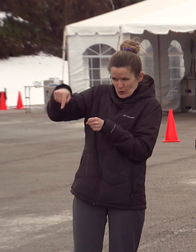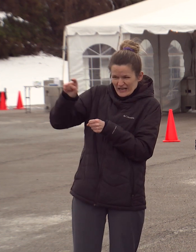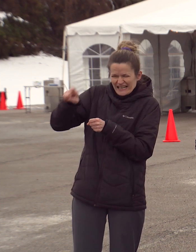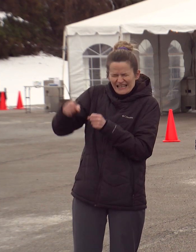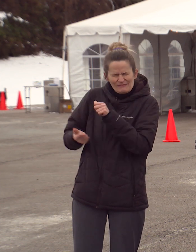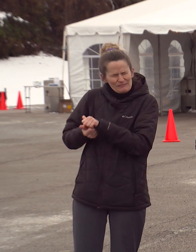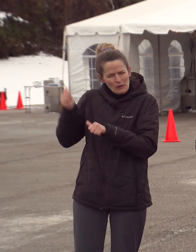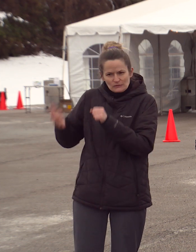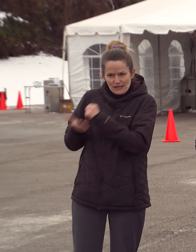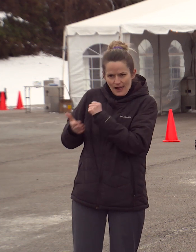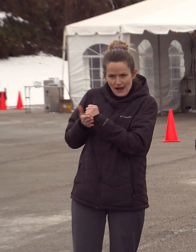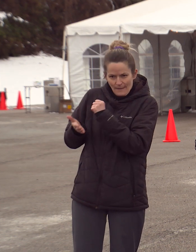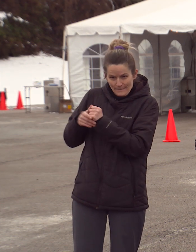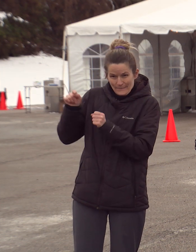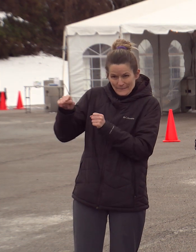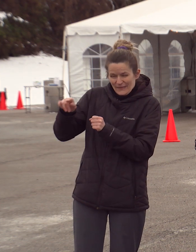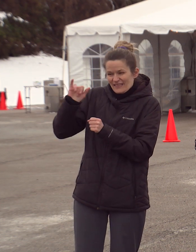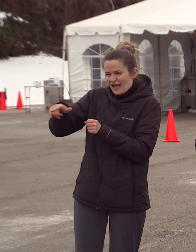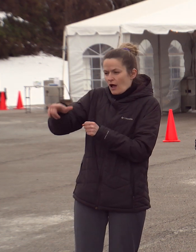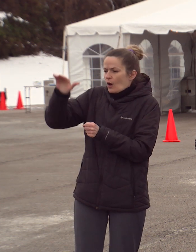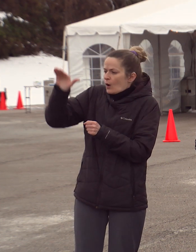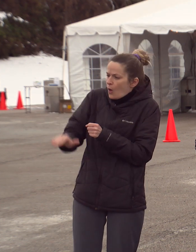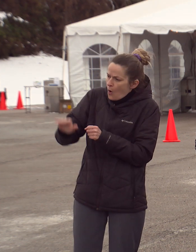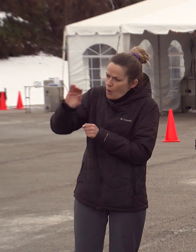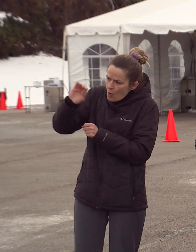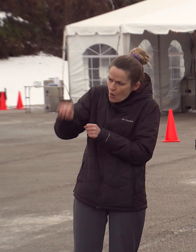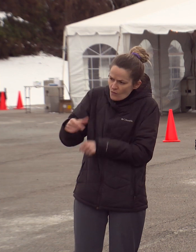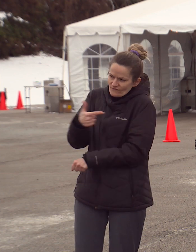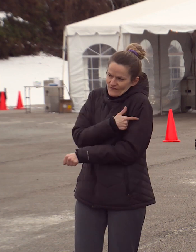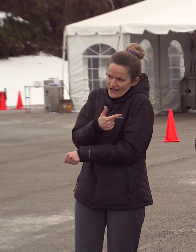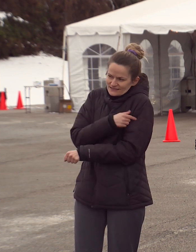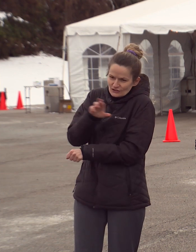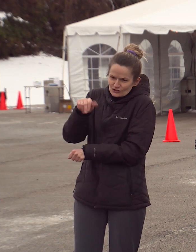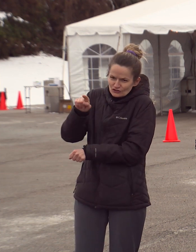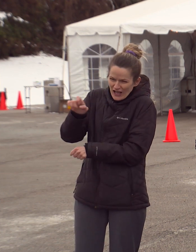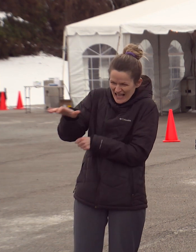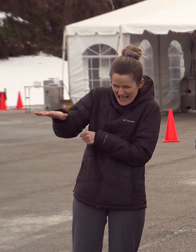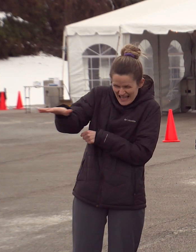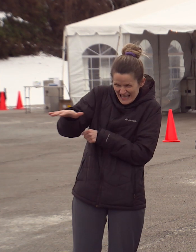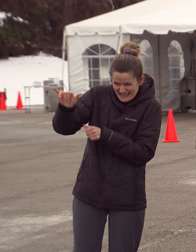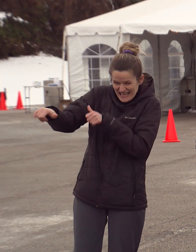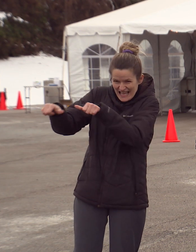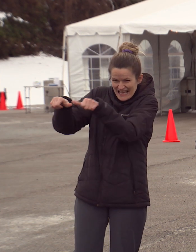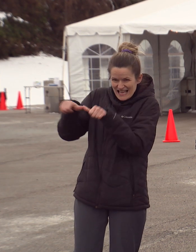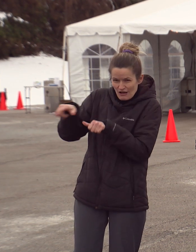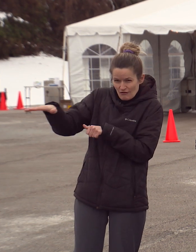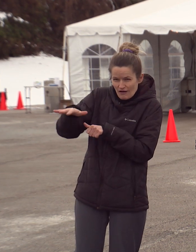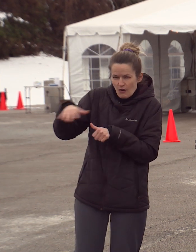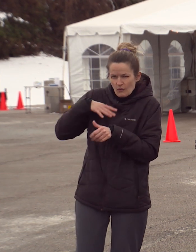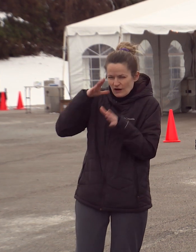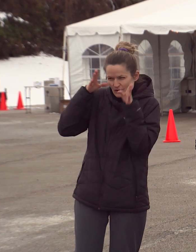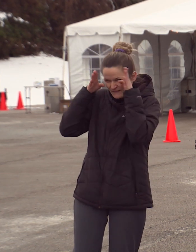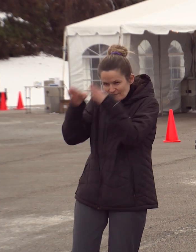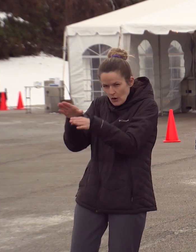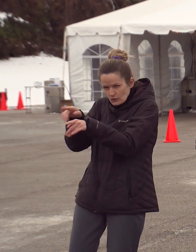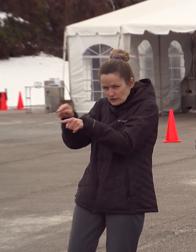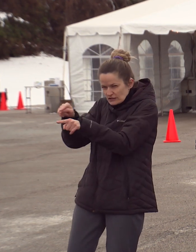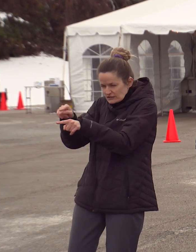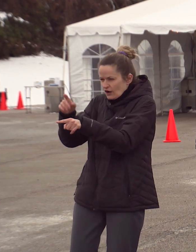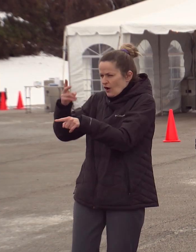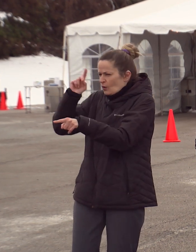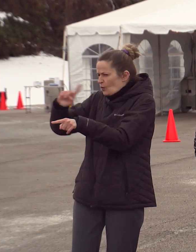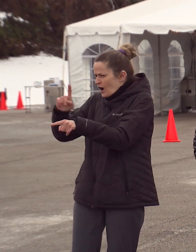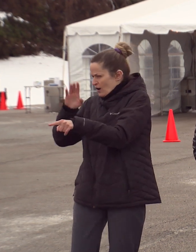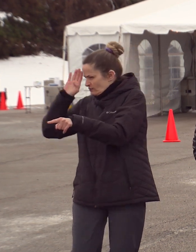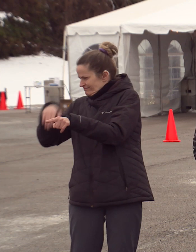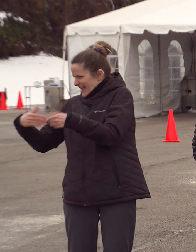are lower. We want to do this in an equitable way to focus on where we know the impact and where folks are harder to reach. Dr.